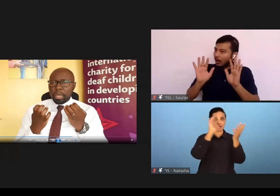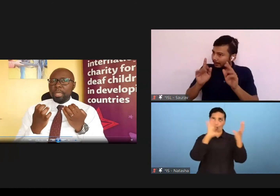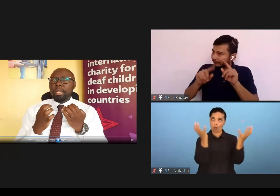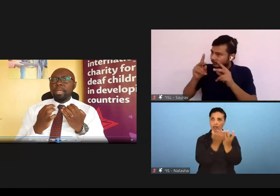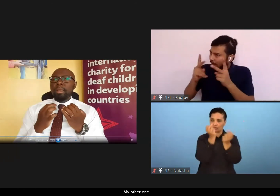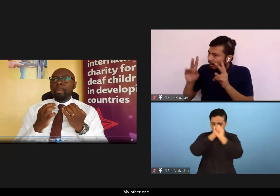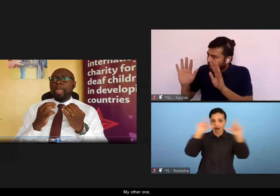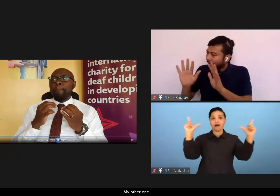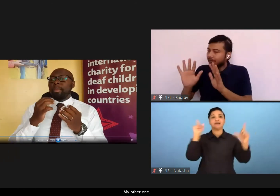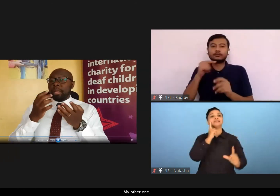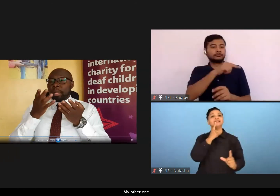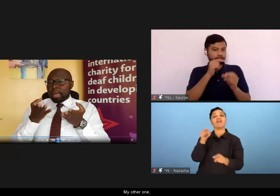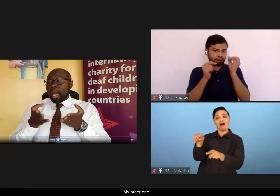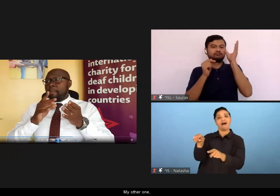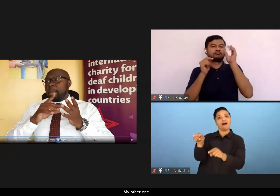Another one,